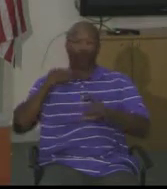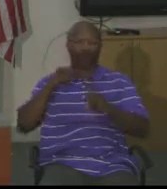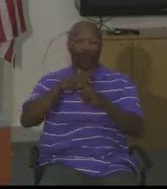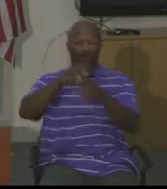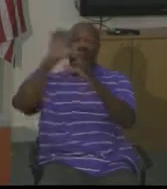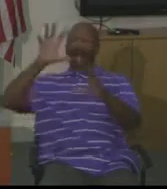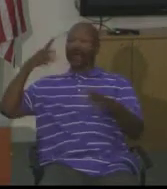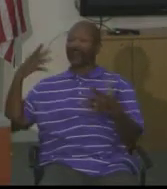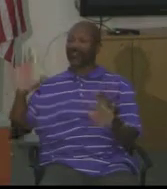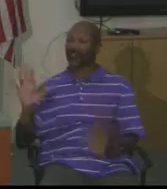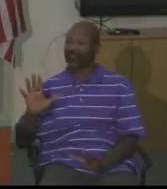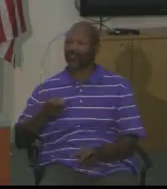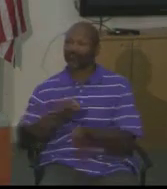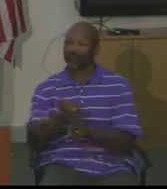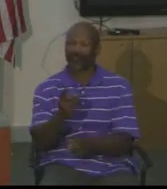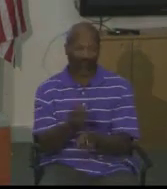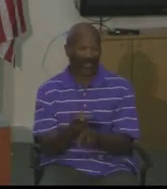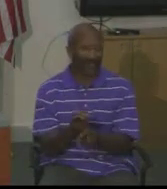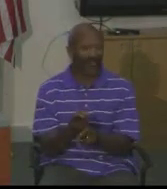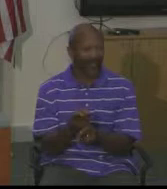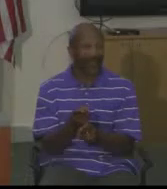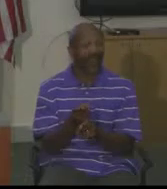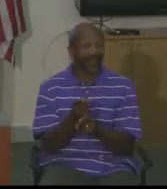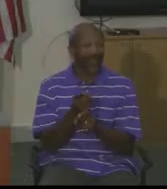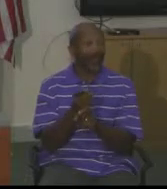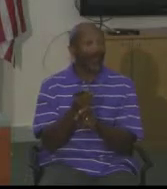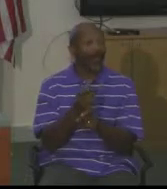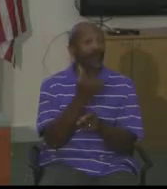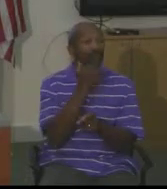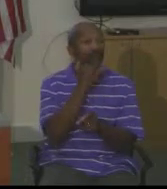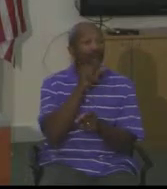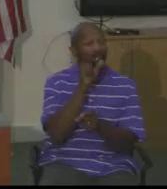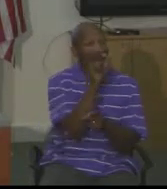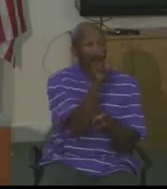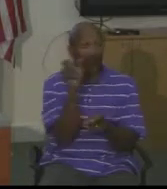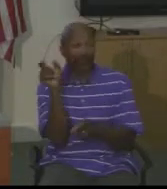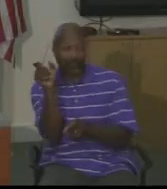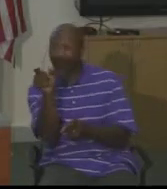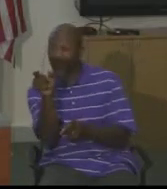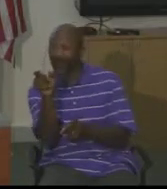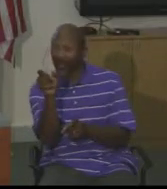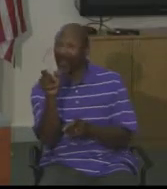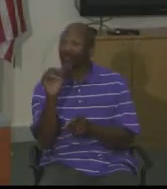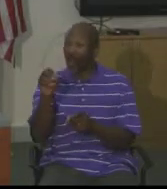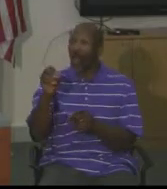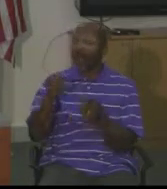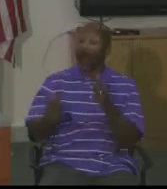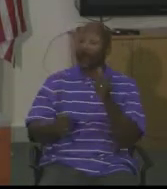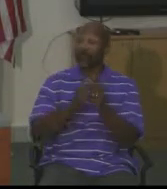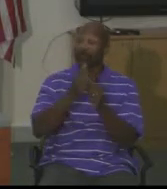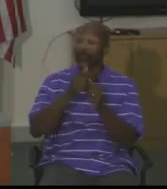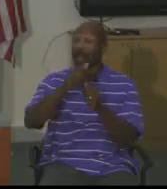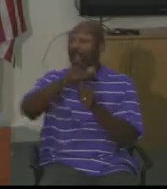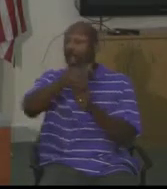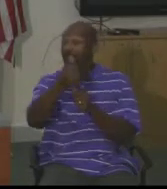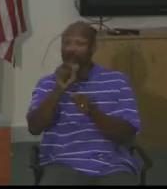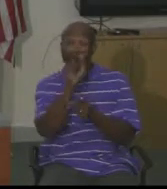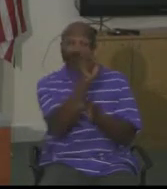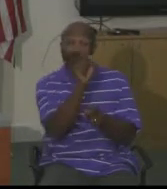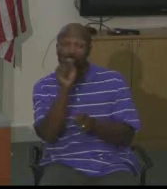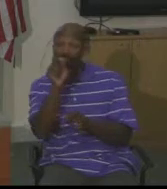wrong version of the power card into the wrong slot. The rest of the signaling was exactly the